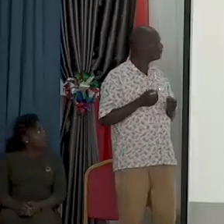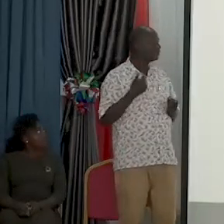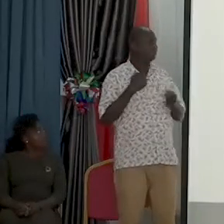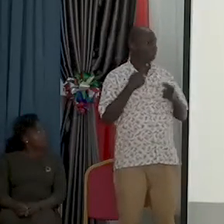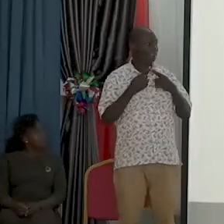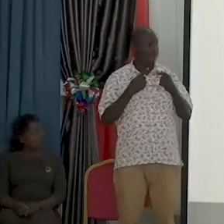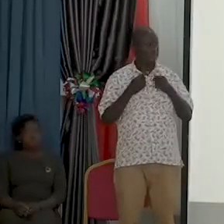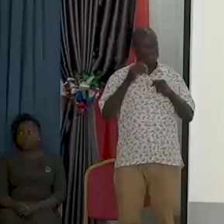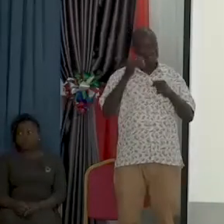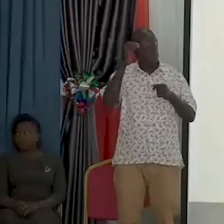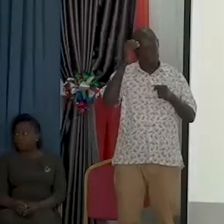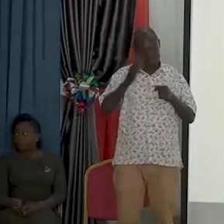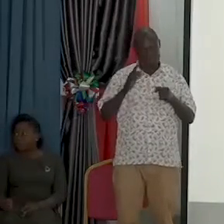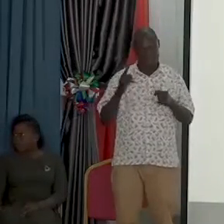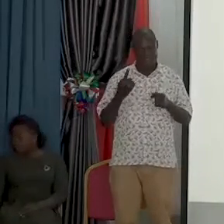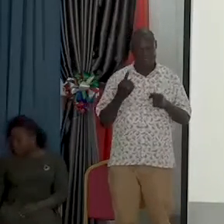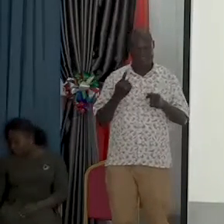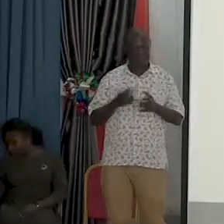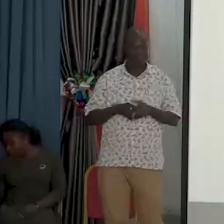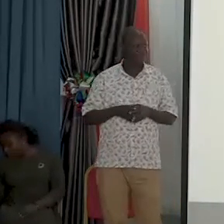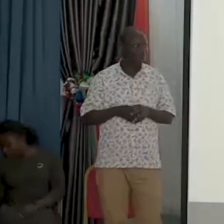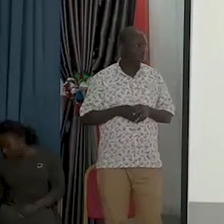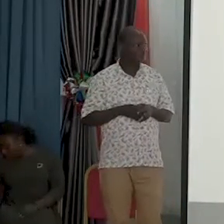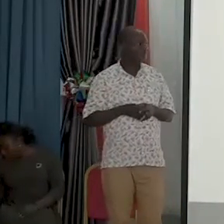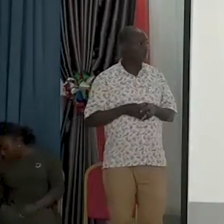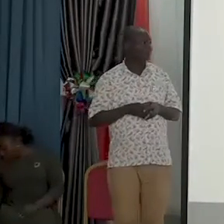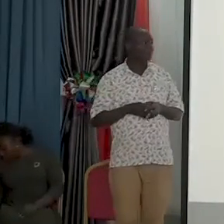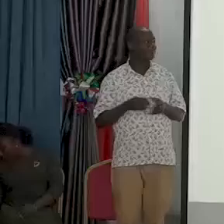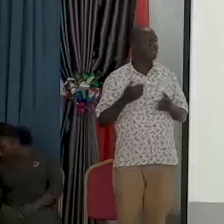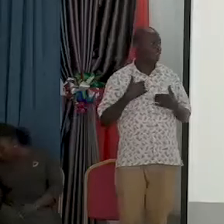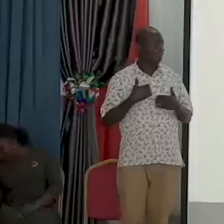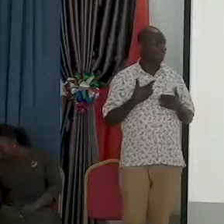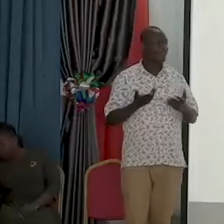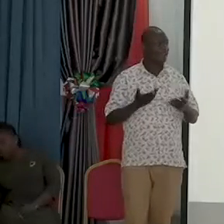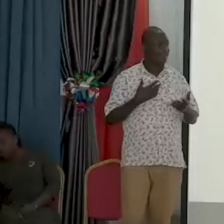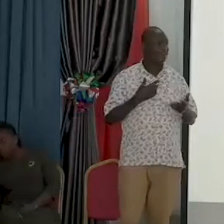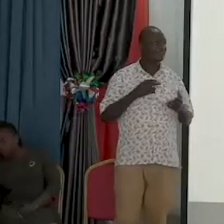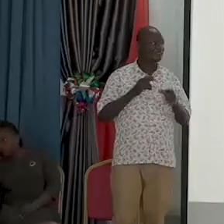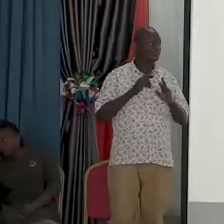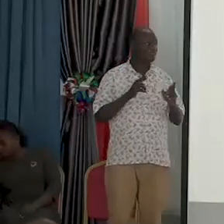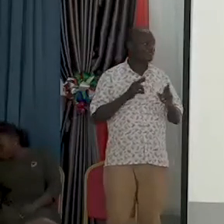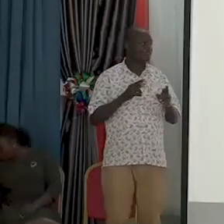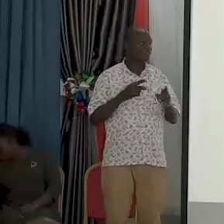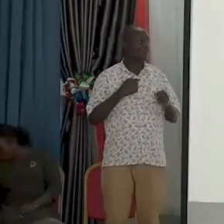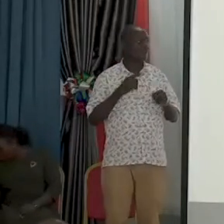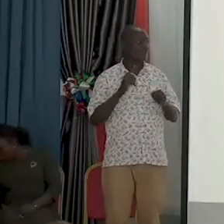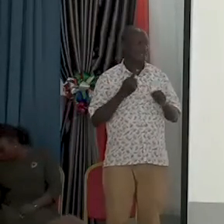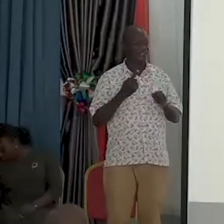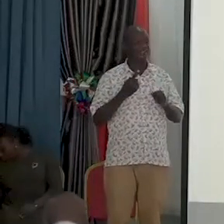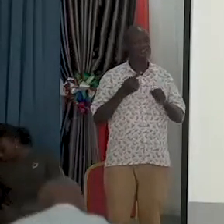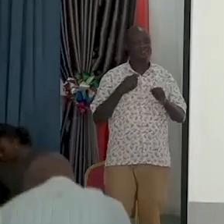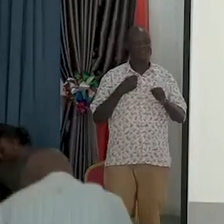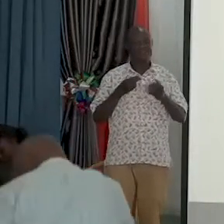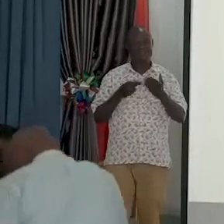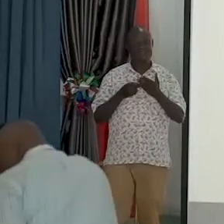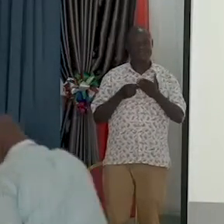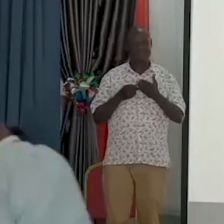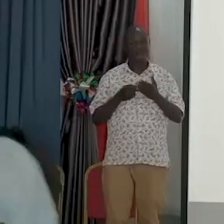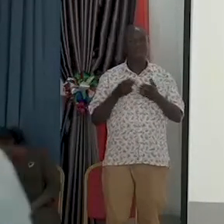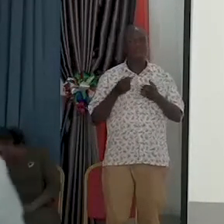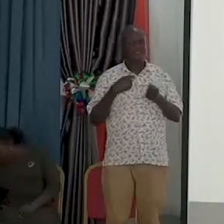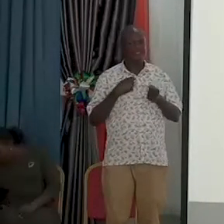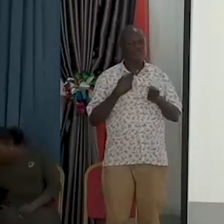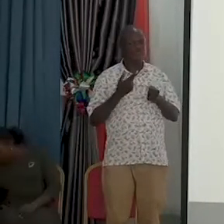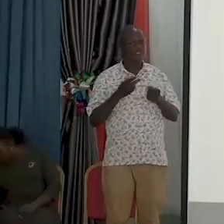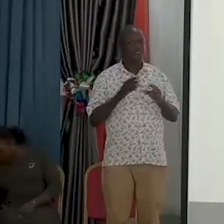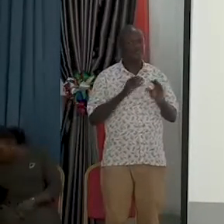student first. And again, there are resources on your flash drive that you're going to get that really